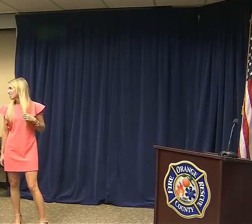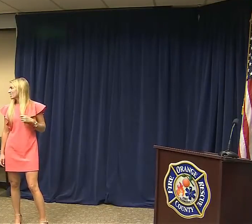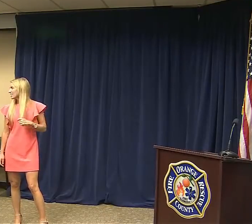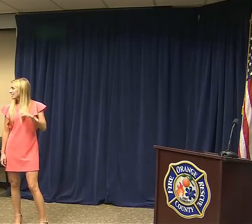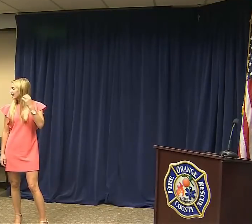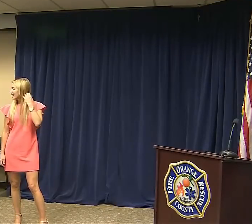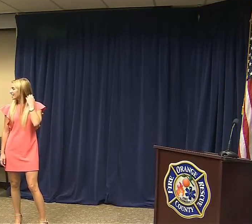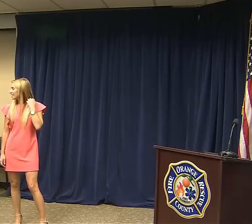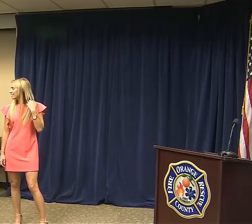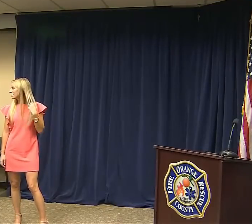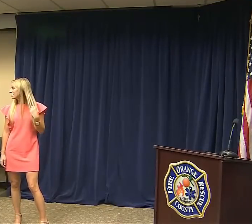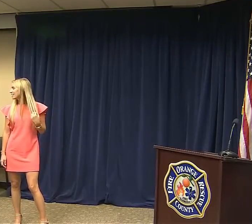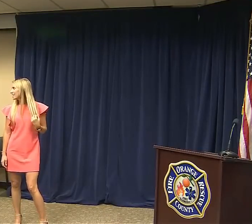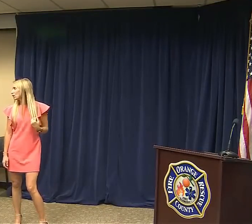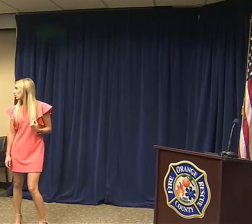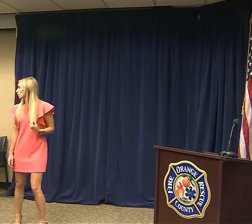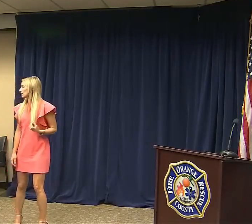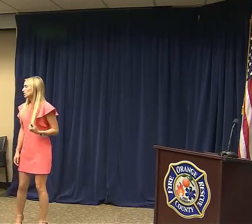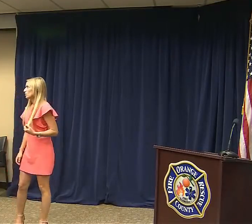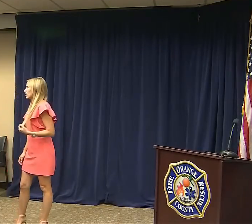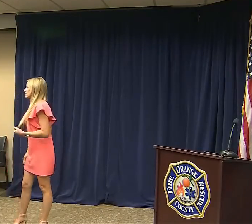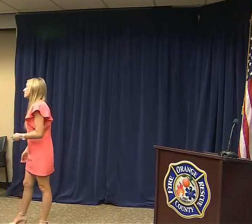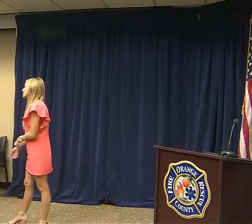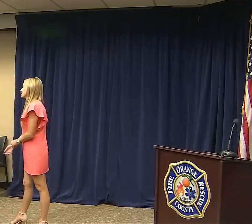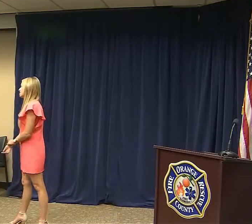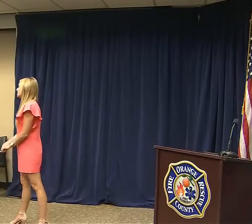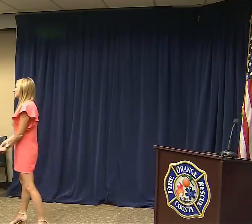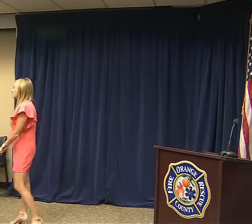Hello, hello, hello, hello. Mic check, mic check.